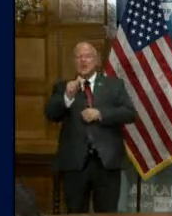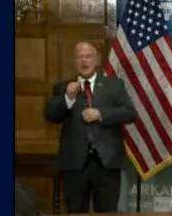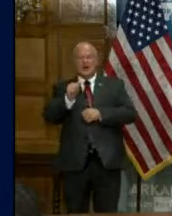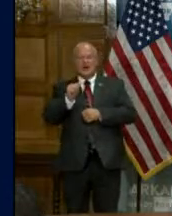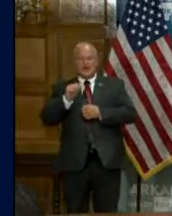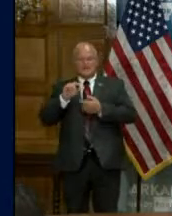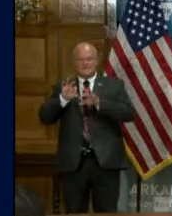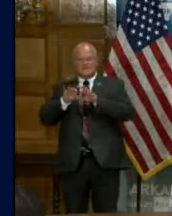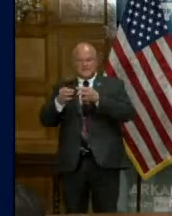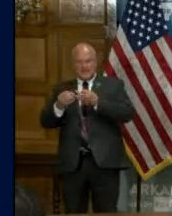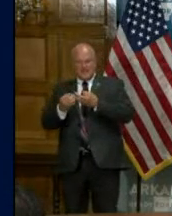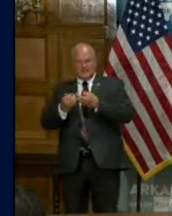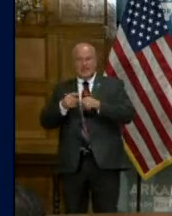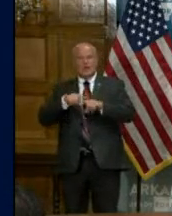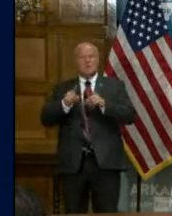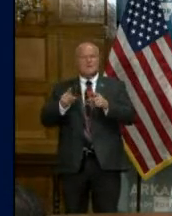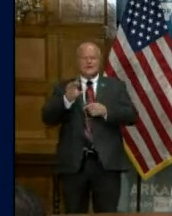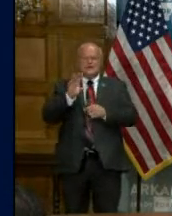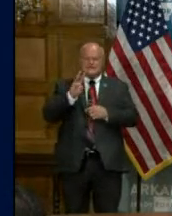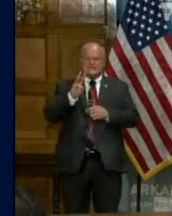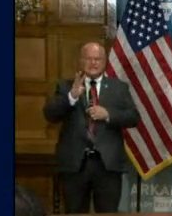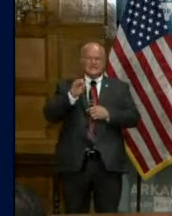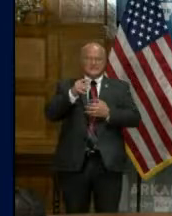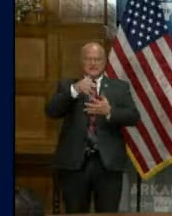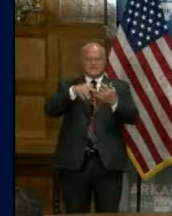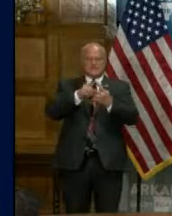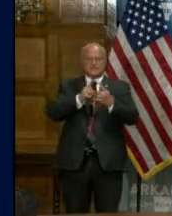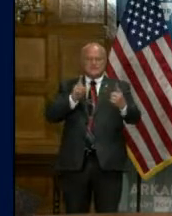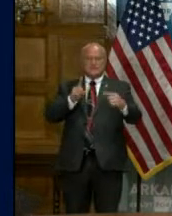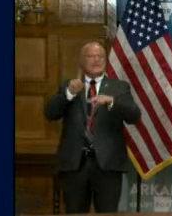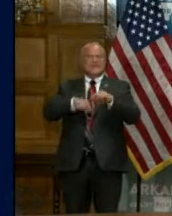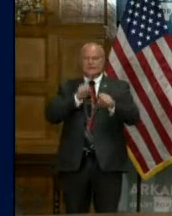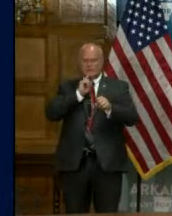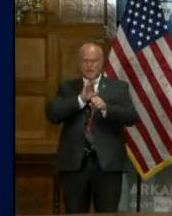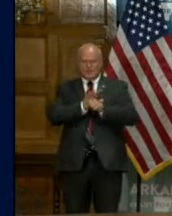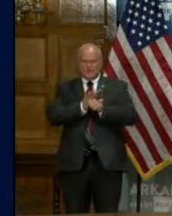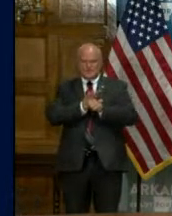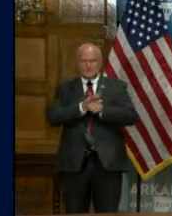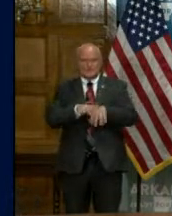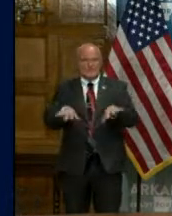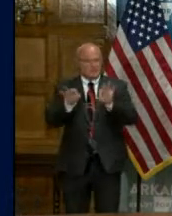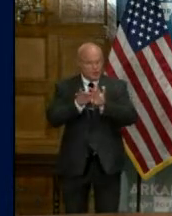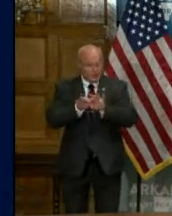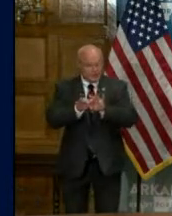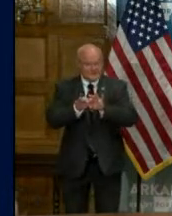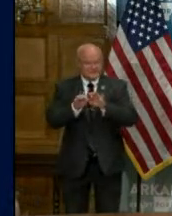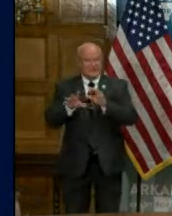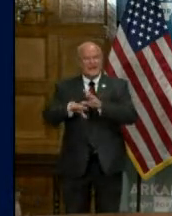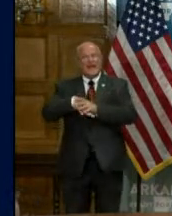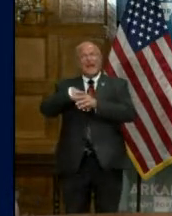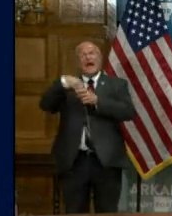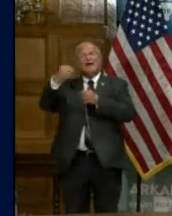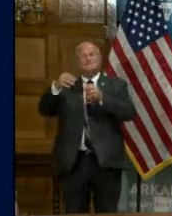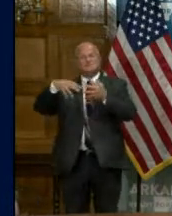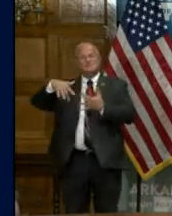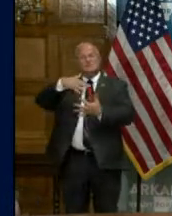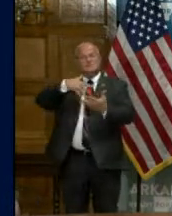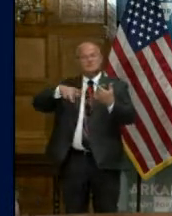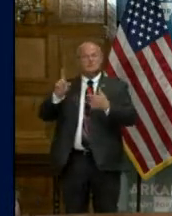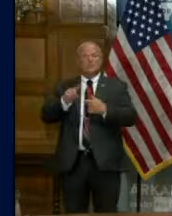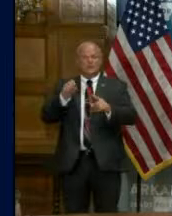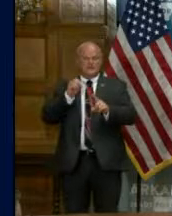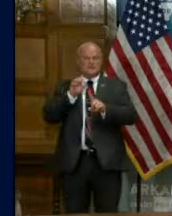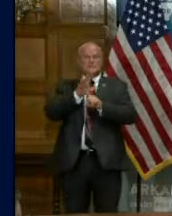physical distancing of 6 feet or more cannot be assured. Very, very important. And then in outdoor settings where